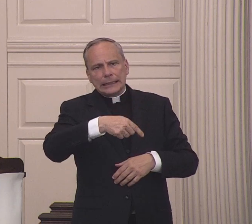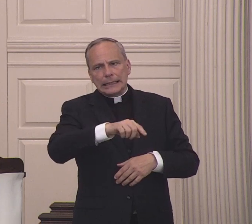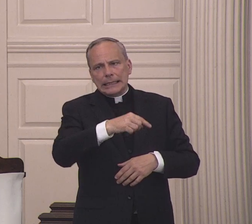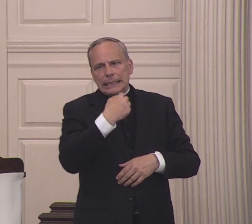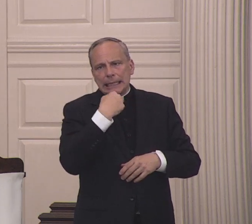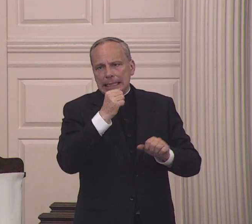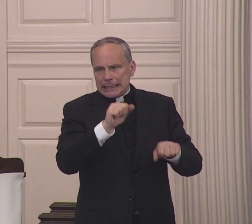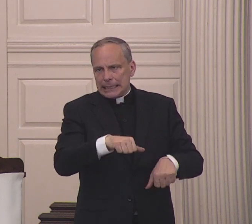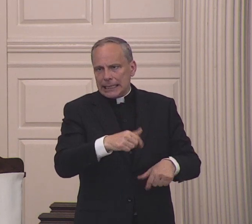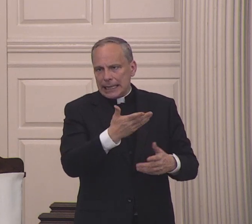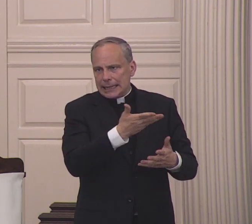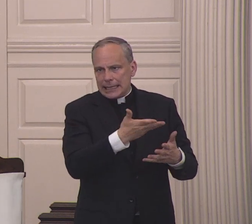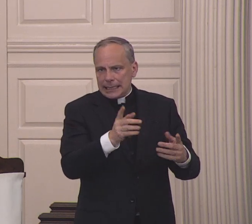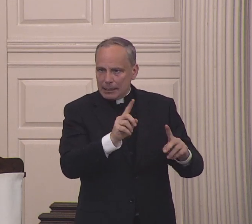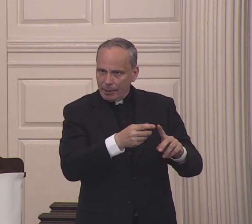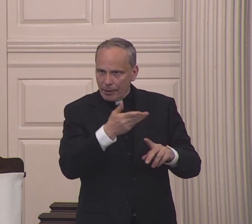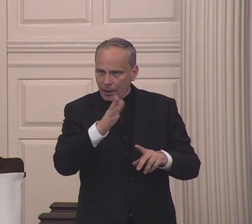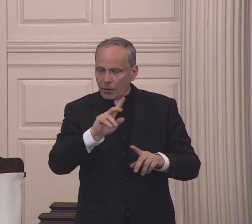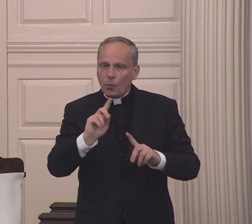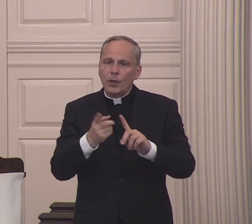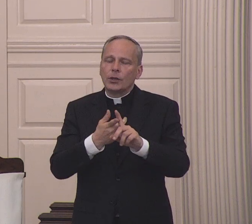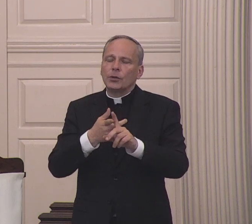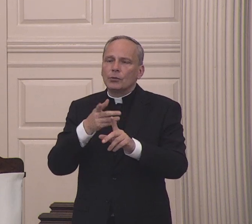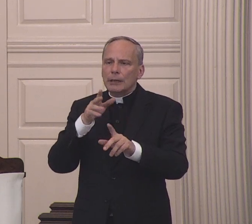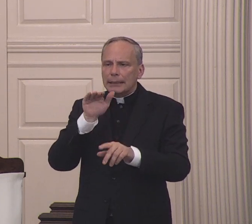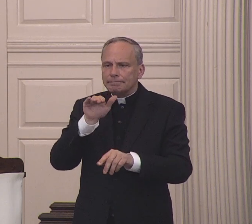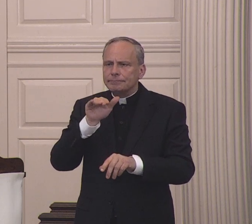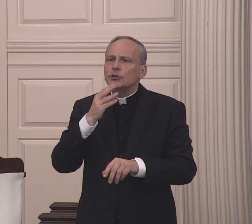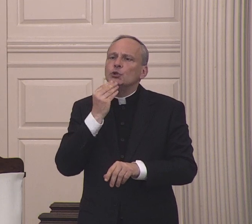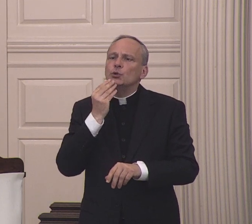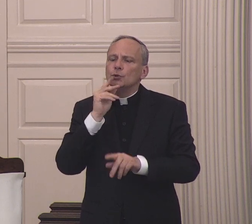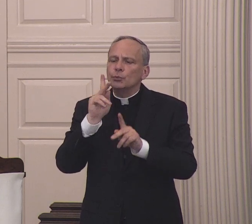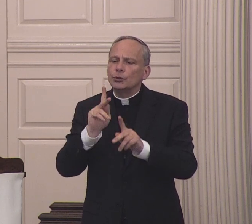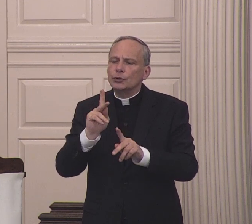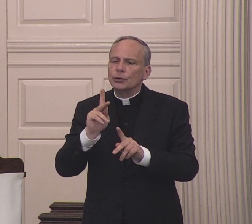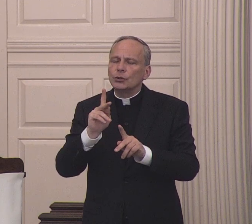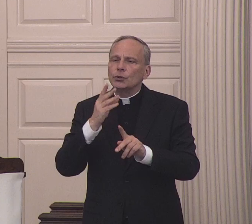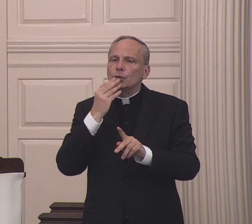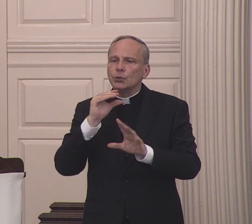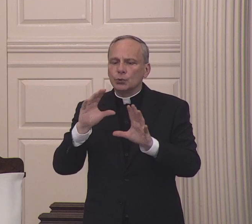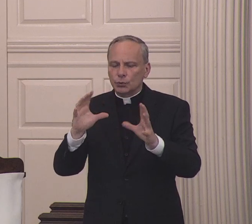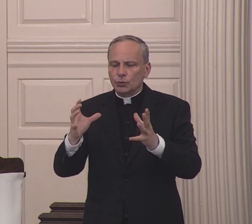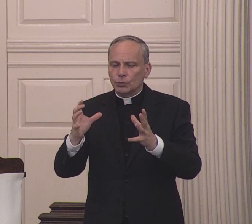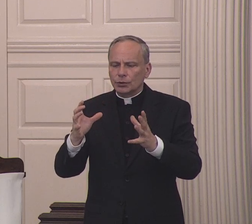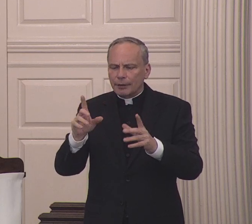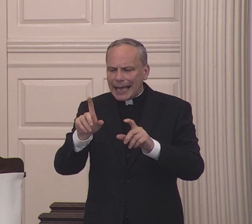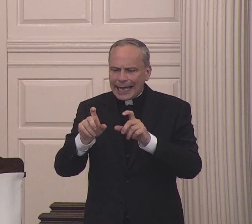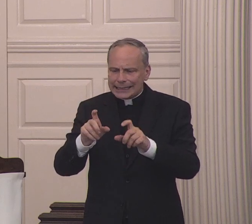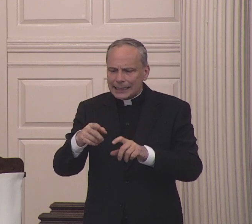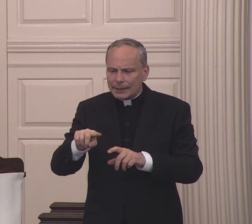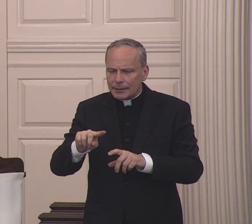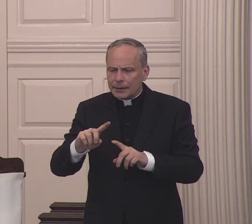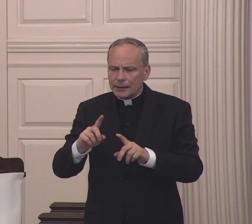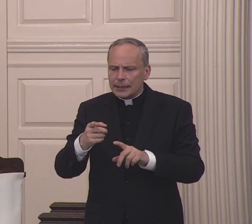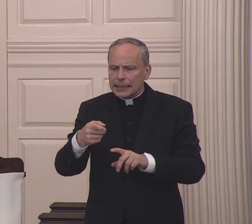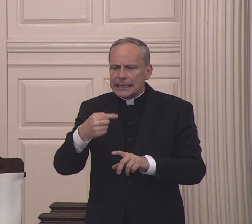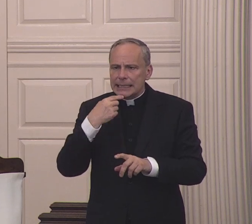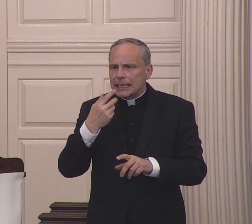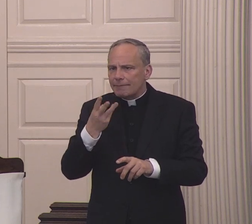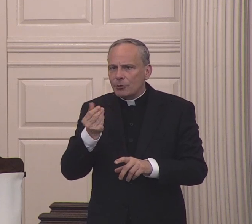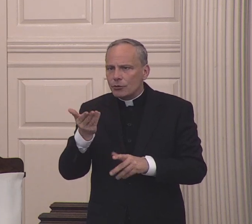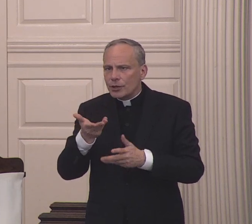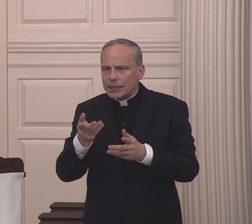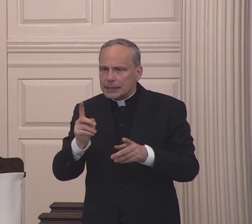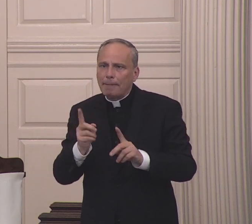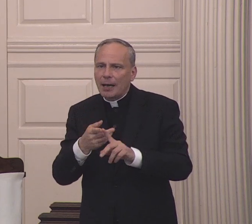God. When you speak to the Jew and Judaism, you interrogate that, they will again say something